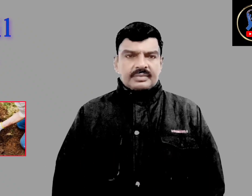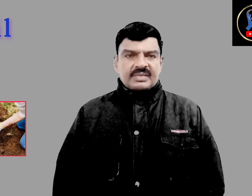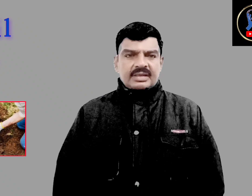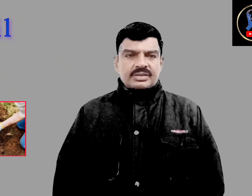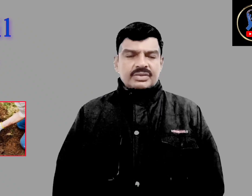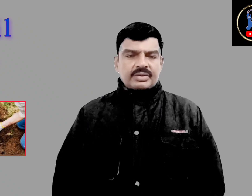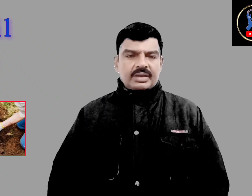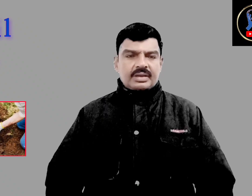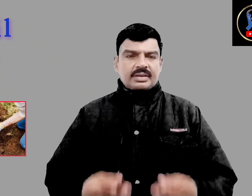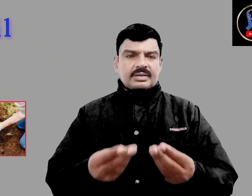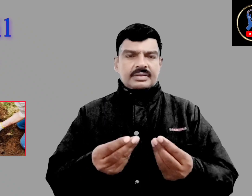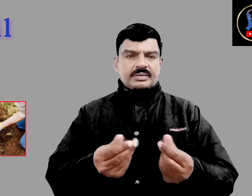soil,